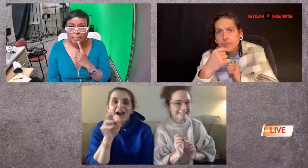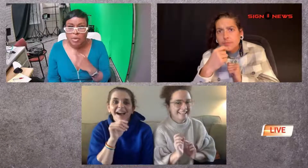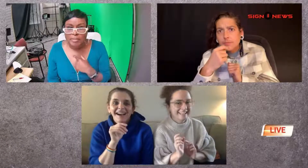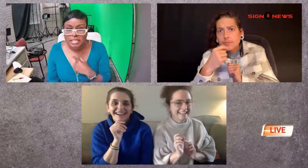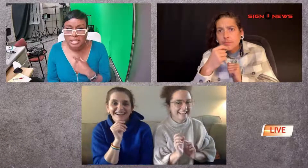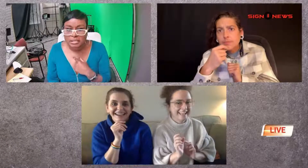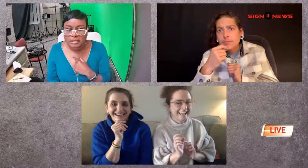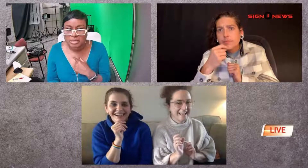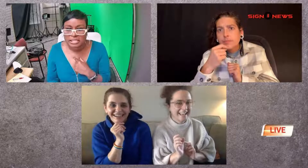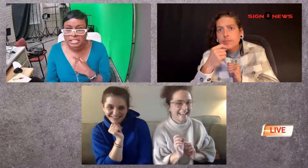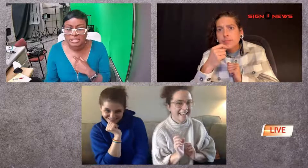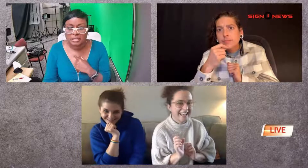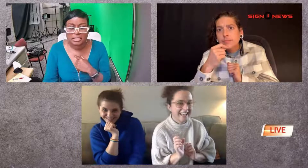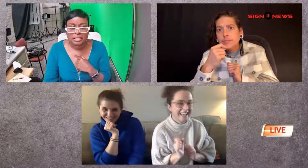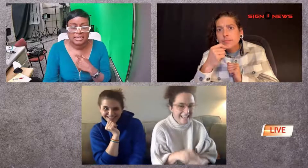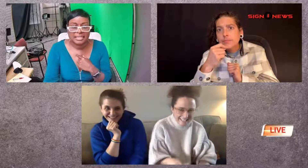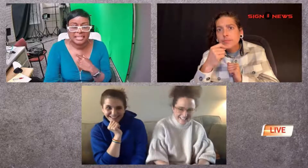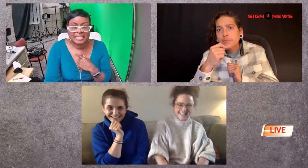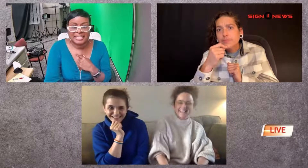Oh, I missed it.